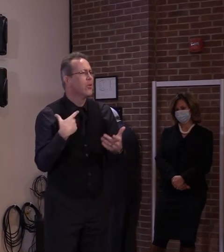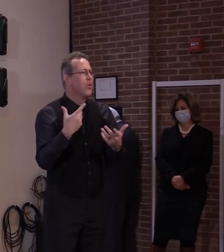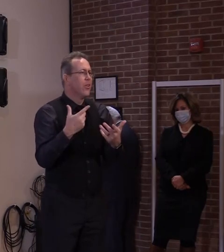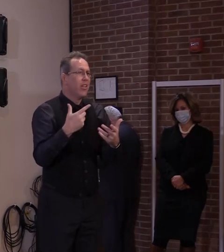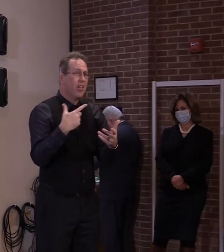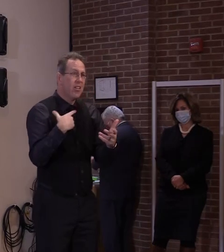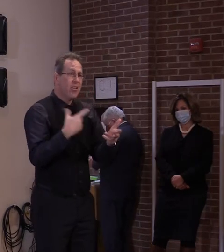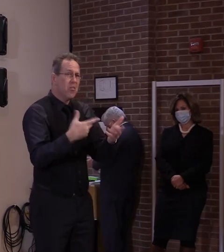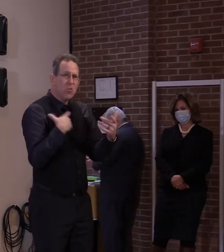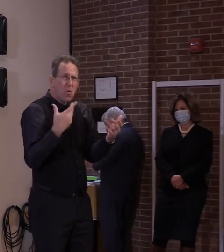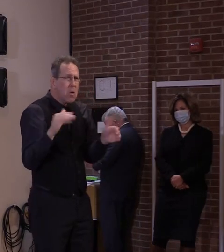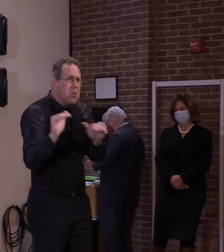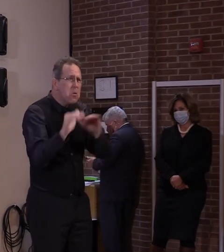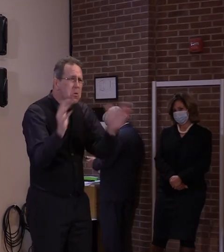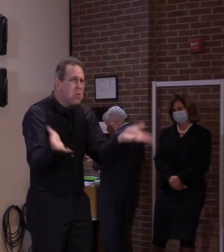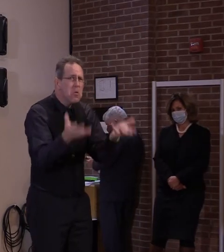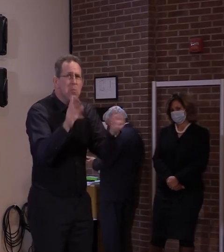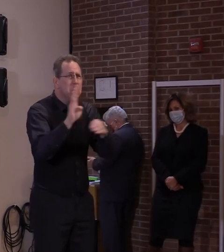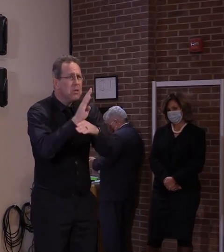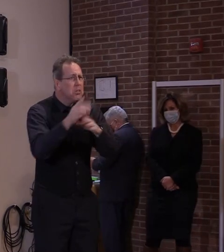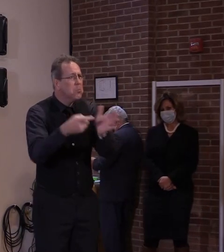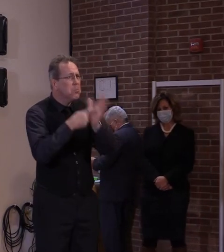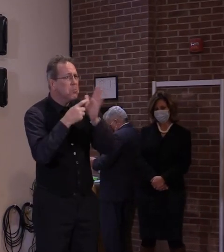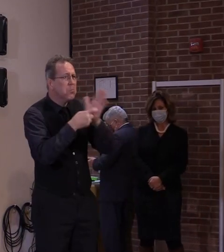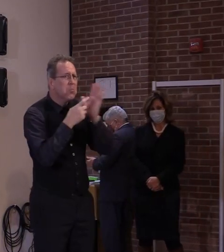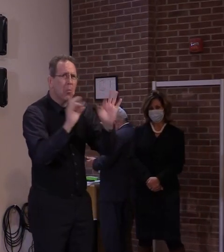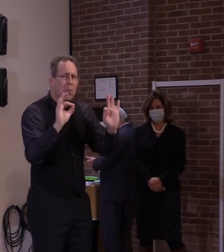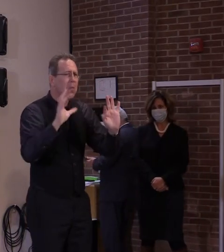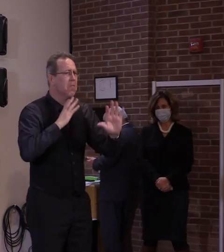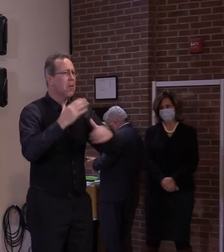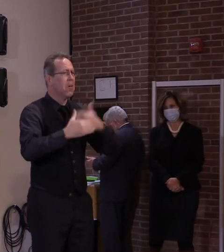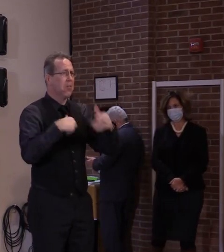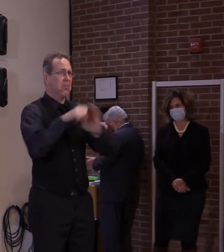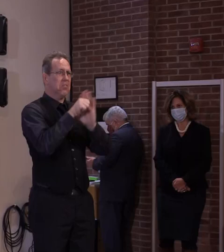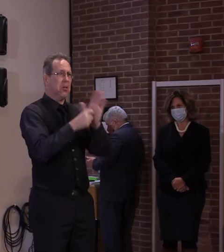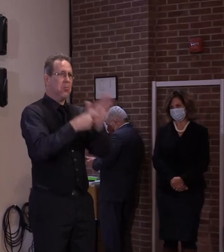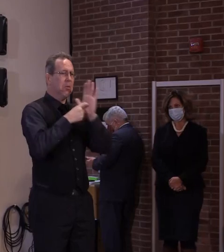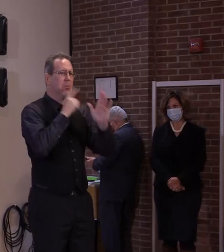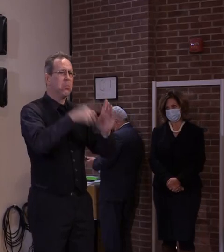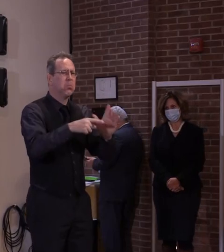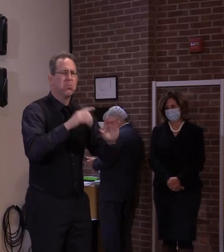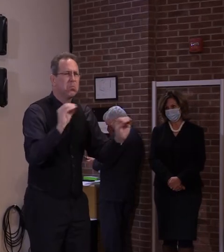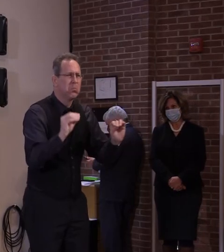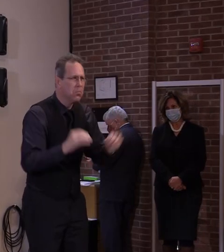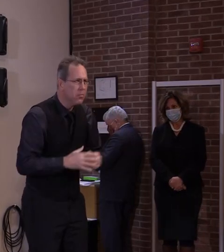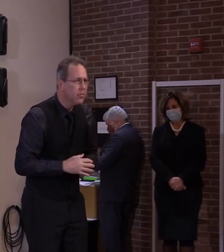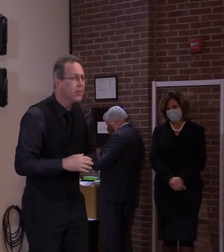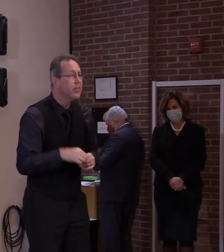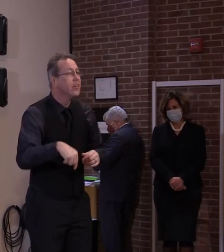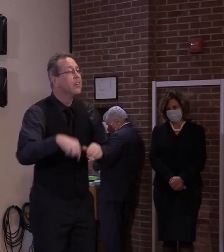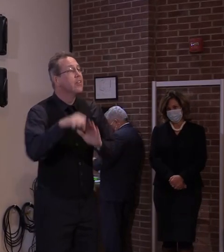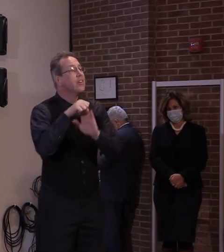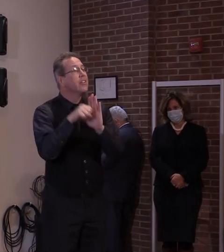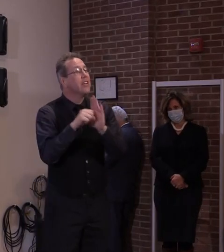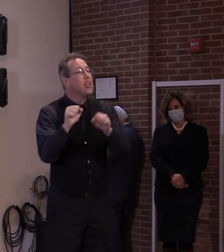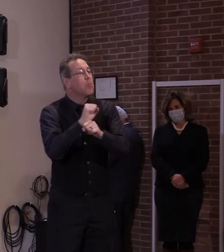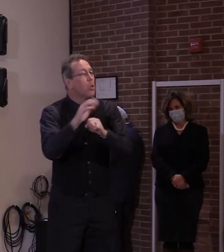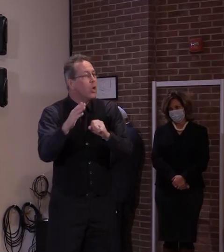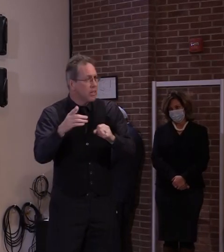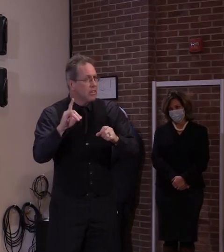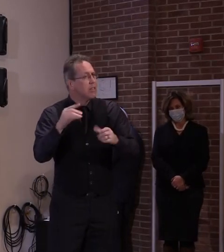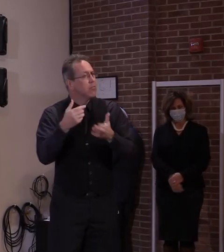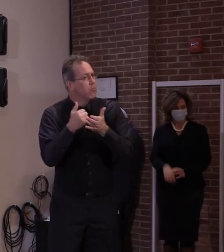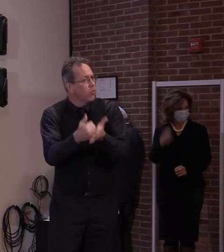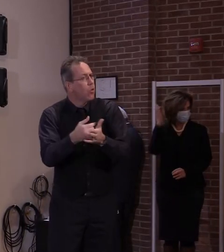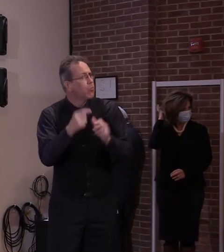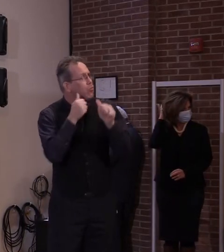forth. We've tried to use within our own state employee system, either you're vaccinated or you have to test a